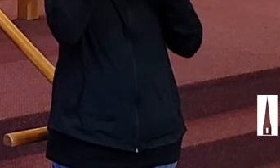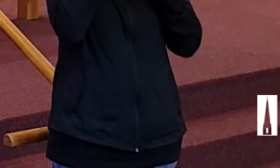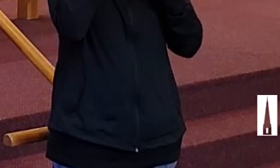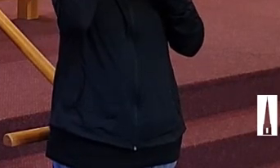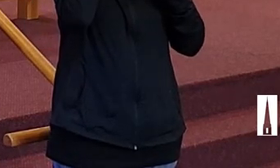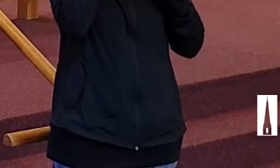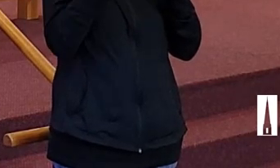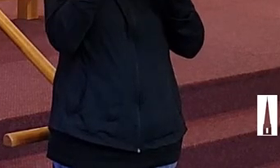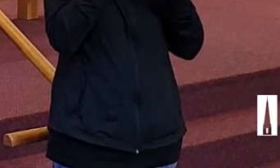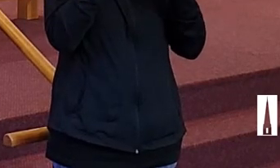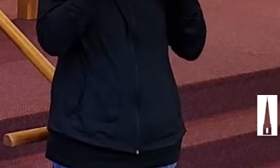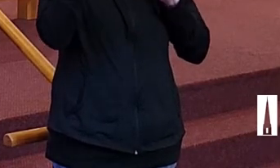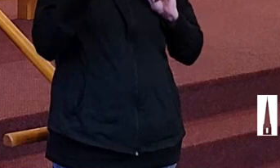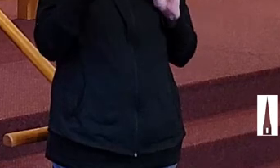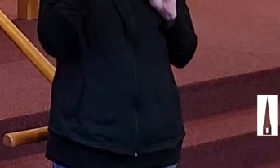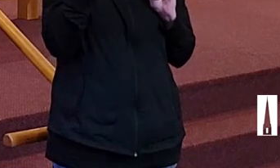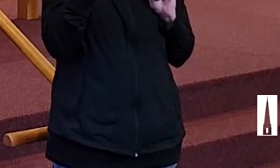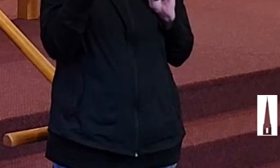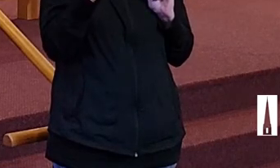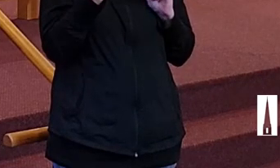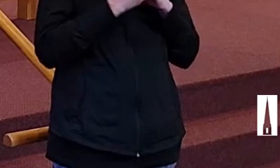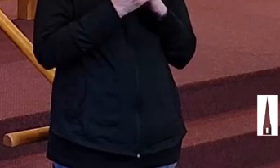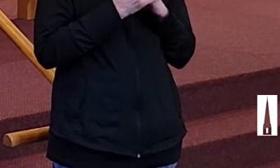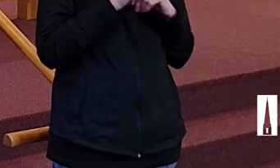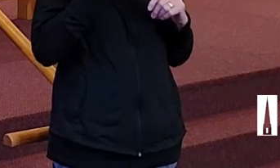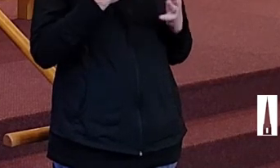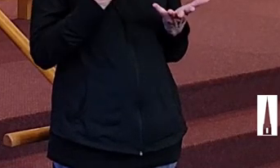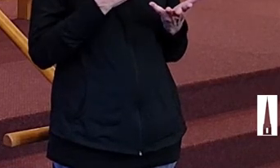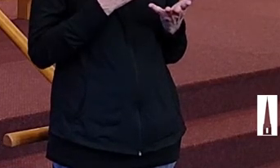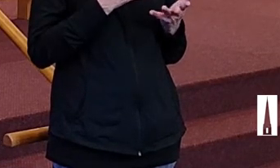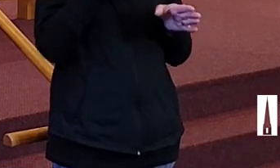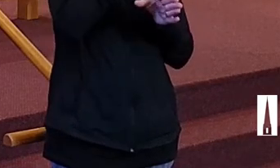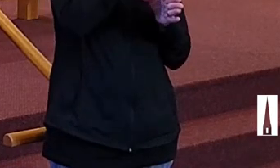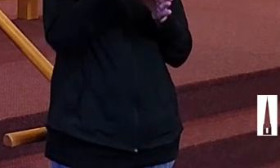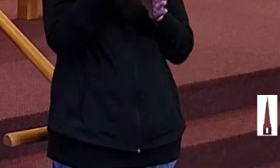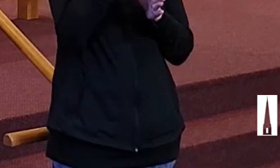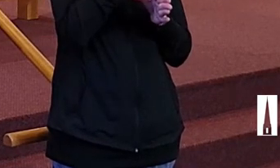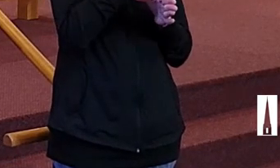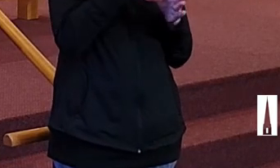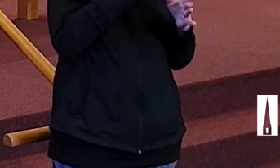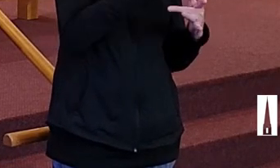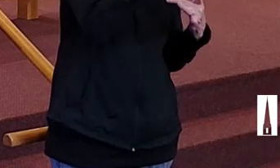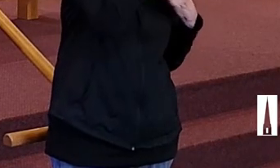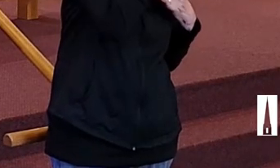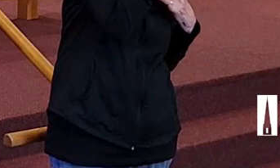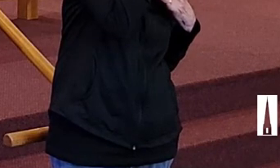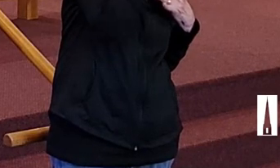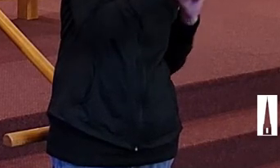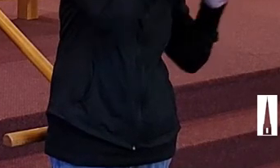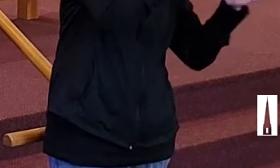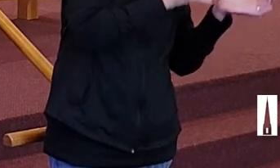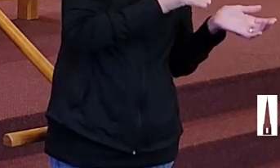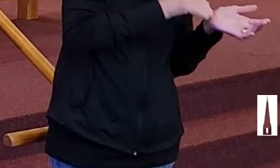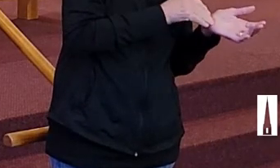But I was in this weird space kind of between wellness and sickness. I wasn't bad